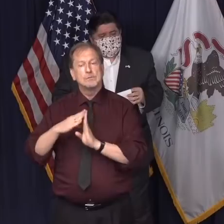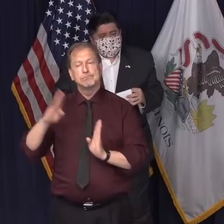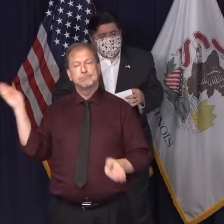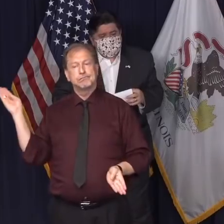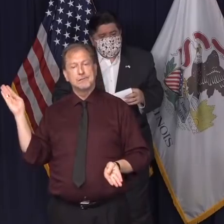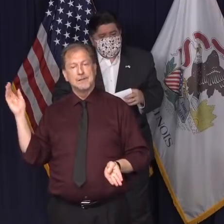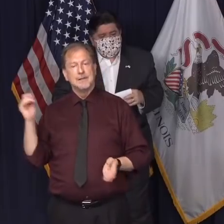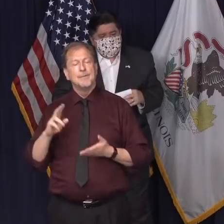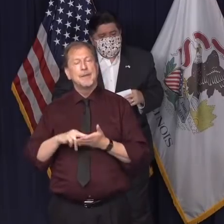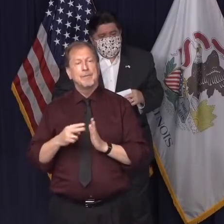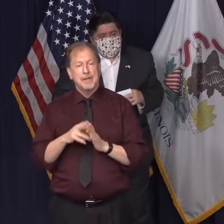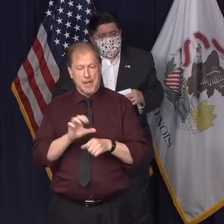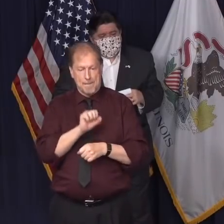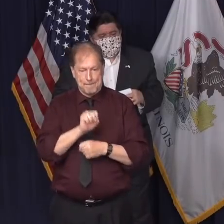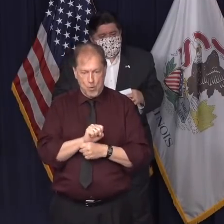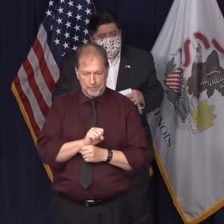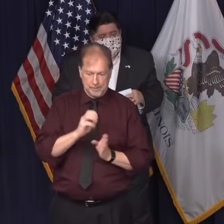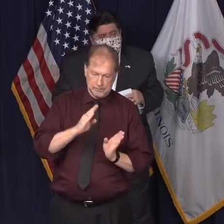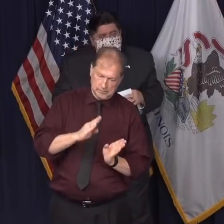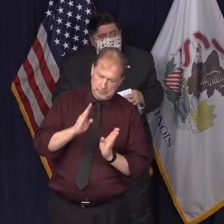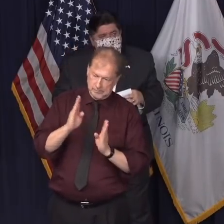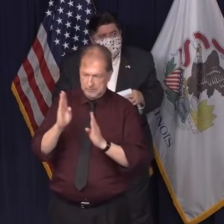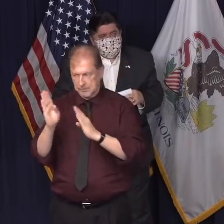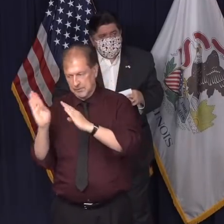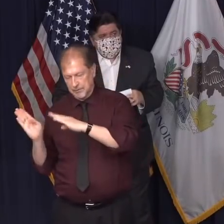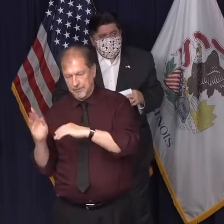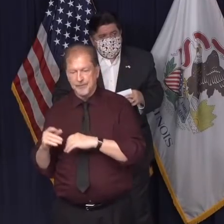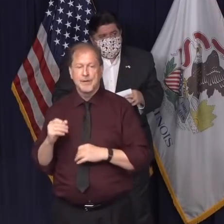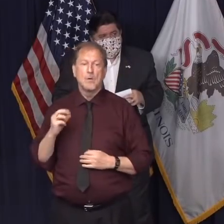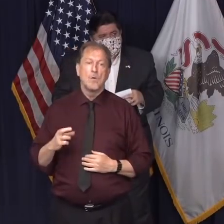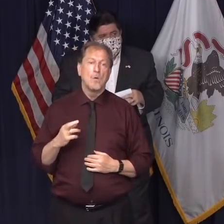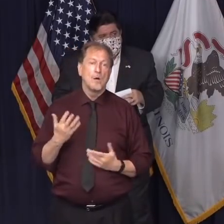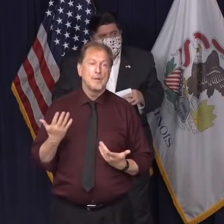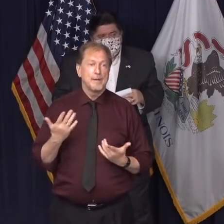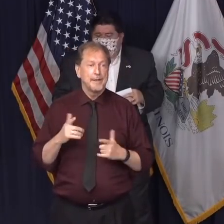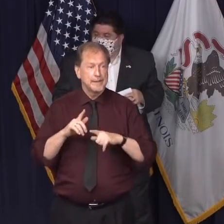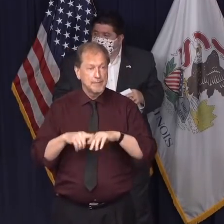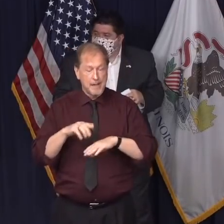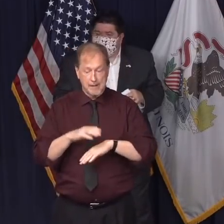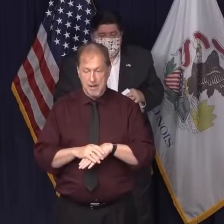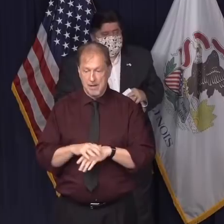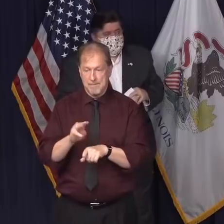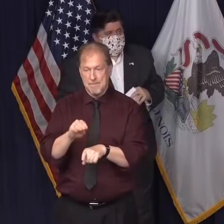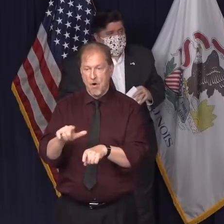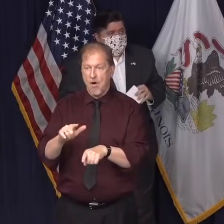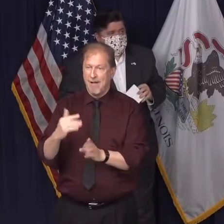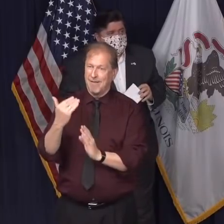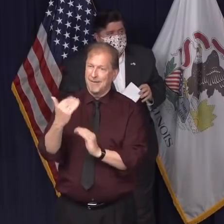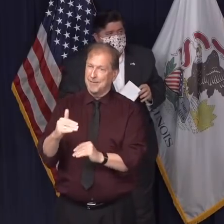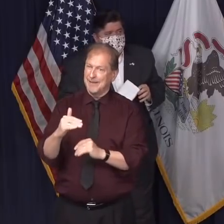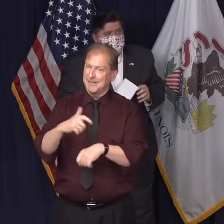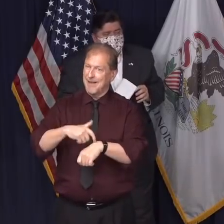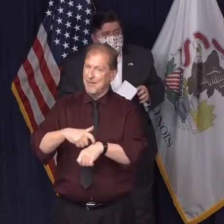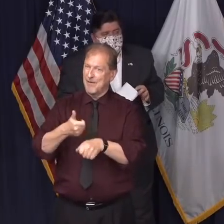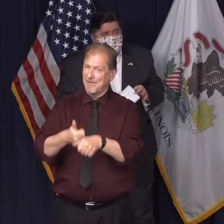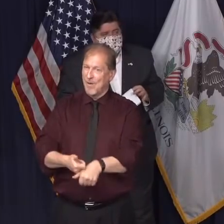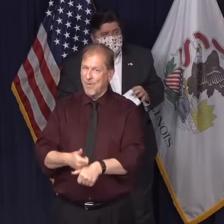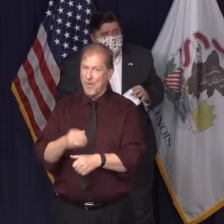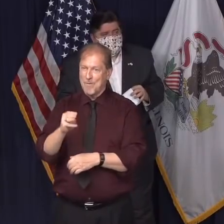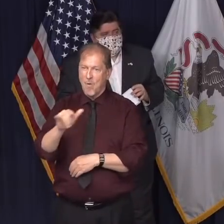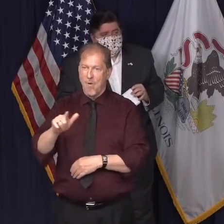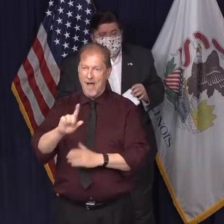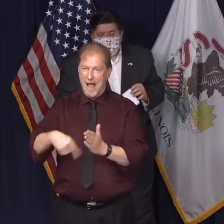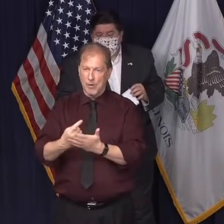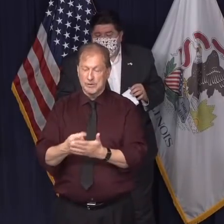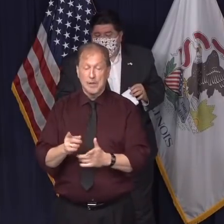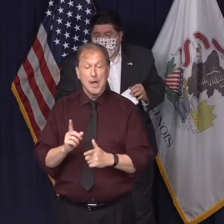ability maybe to flex the hours might be limited by the hours of the mall in general. But otherwise, I think the